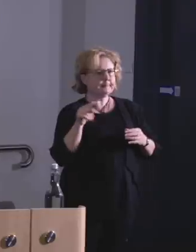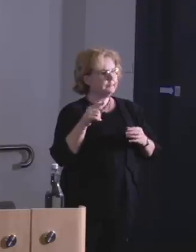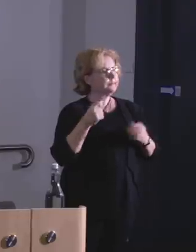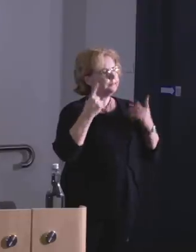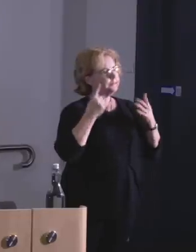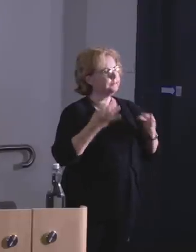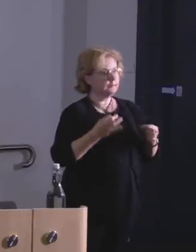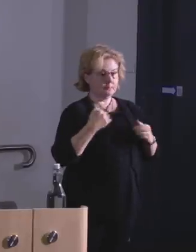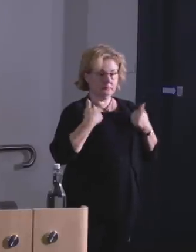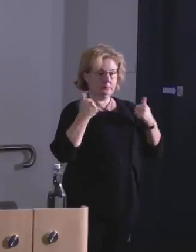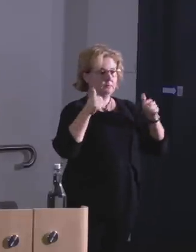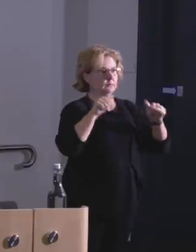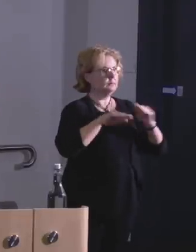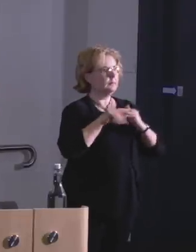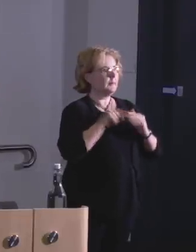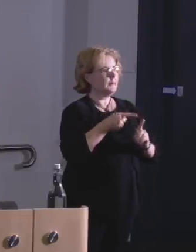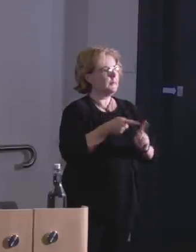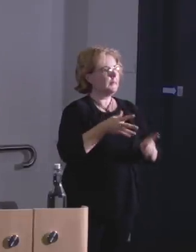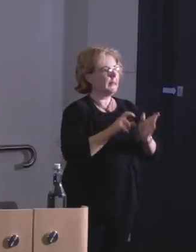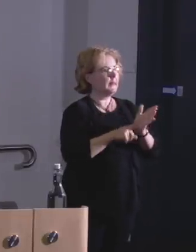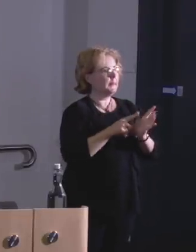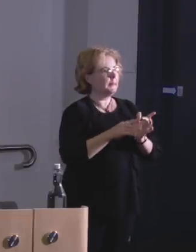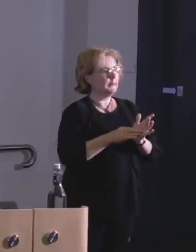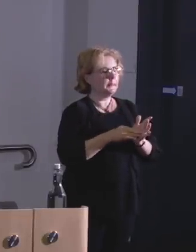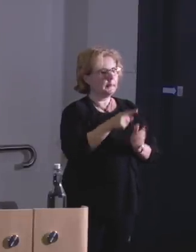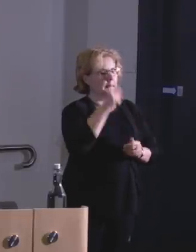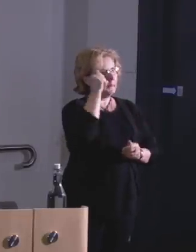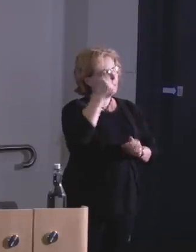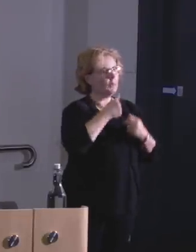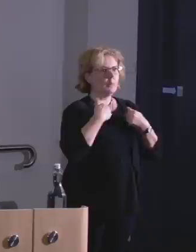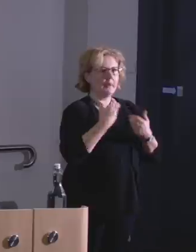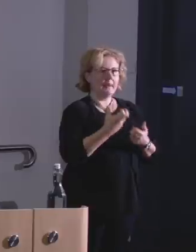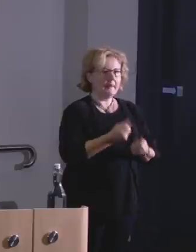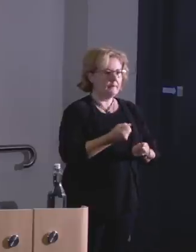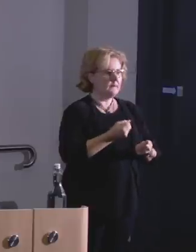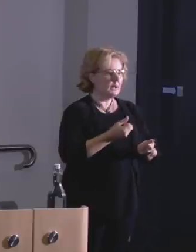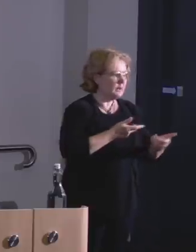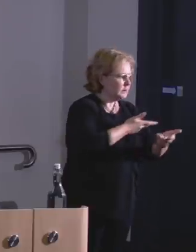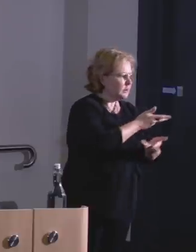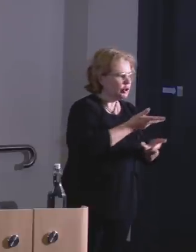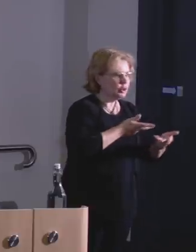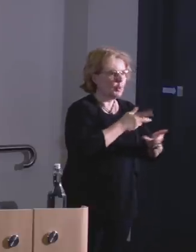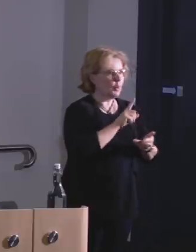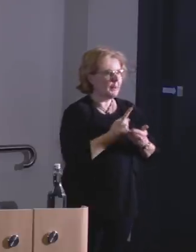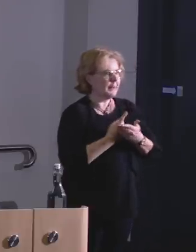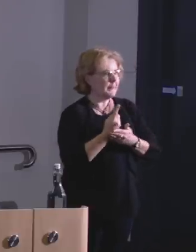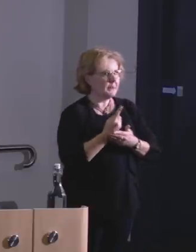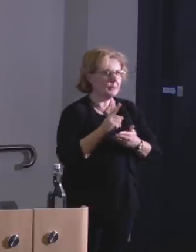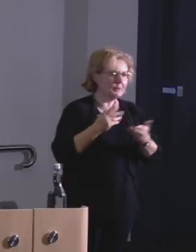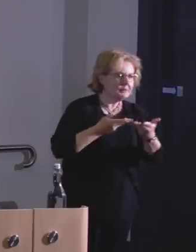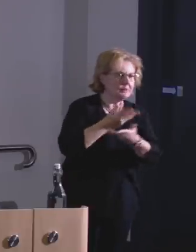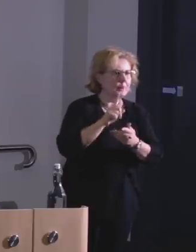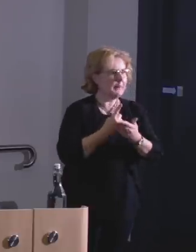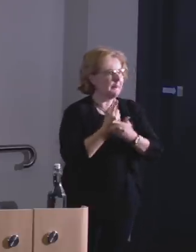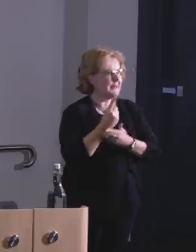this particular claim, you know, we had a discussion about what happened there. And I think, and what